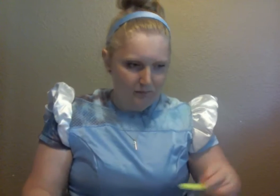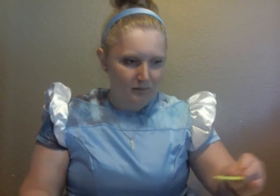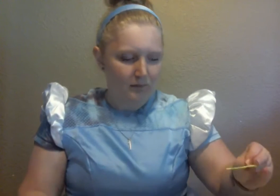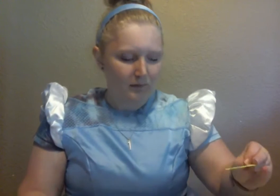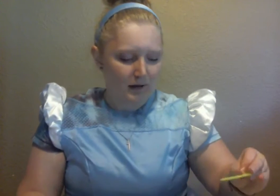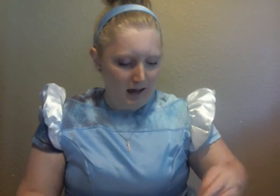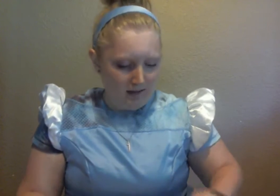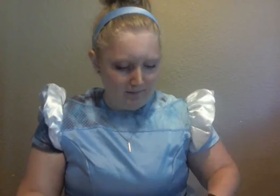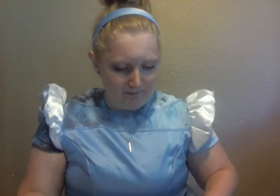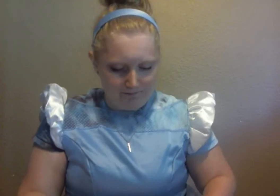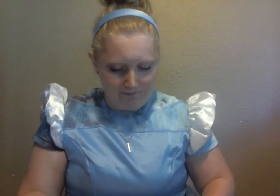Okay.